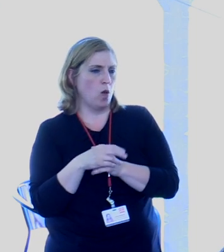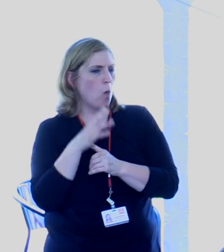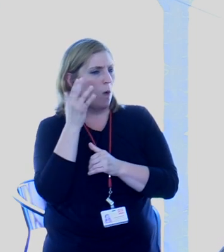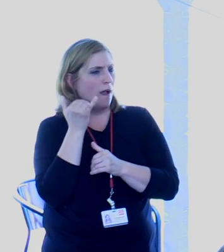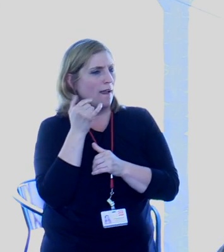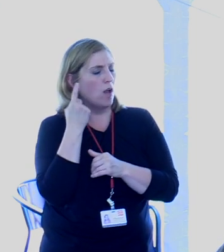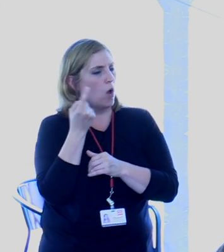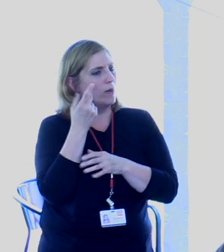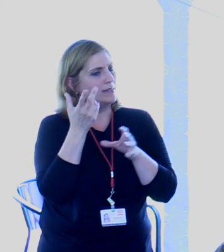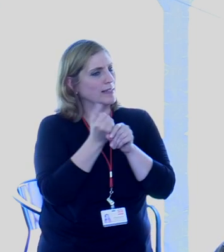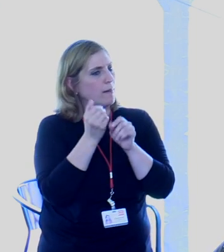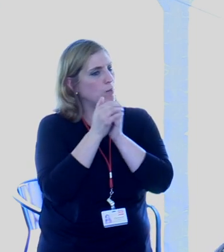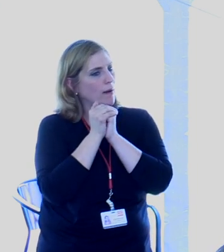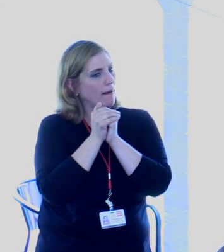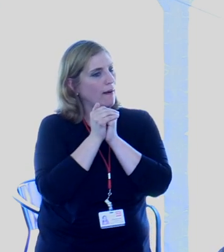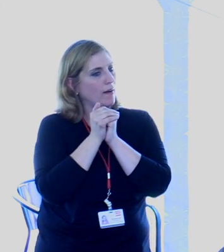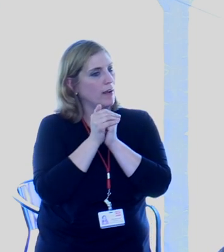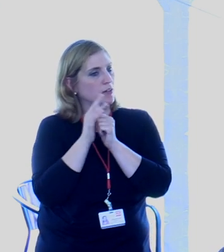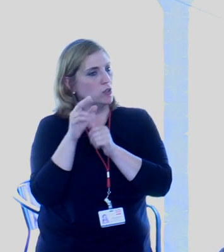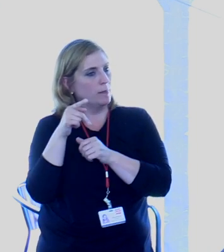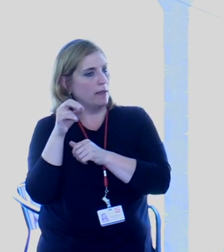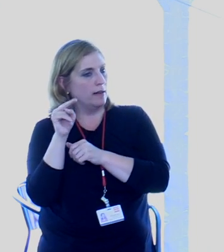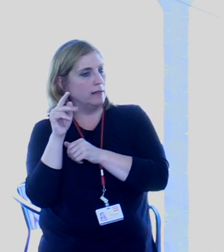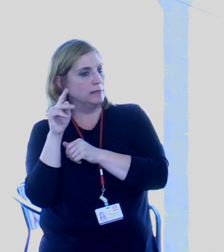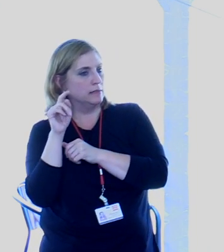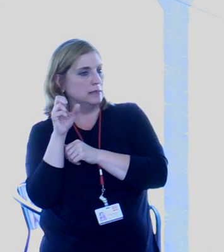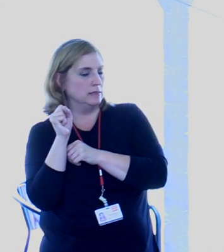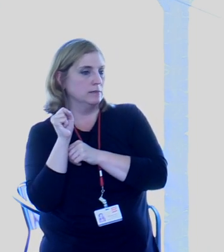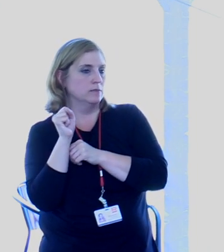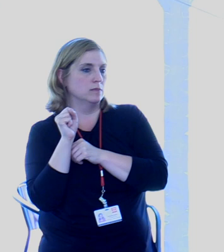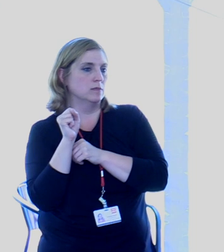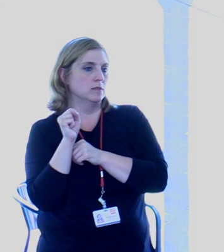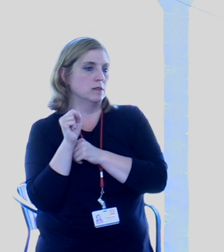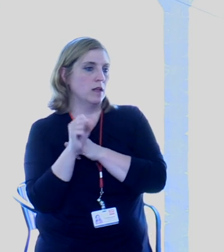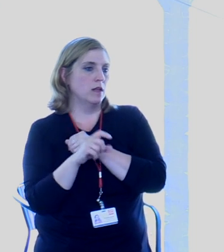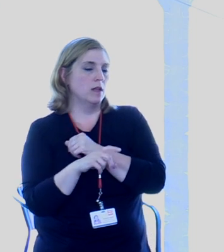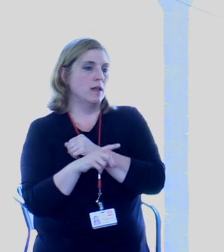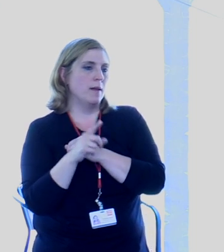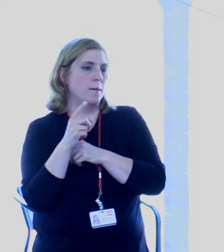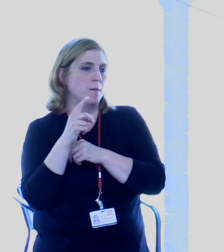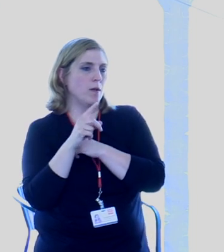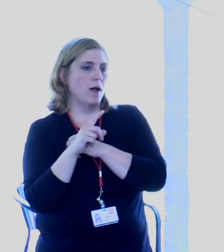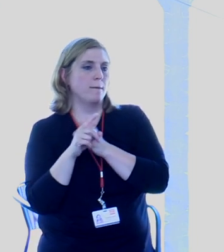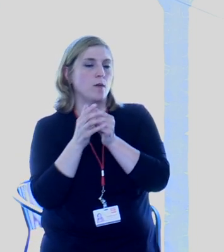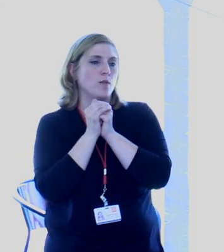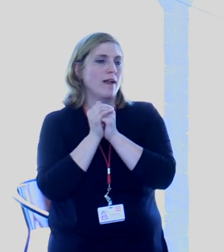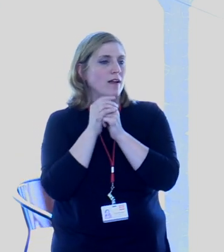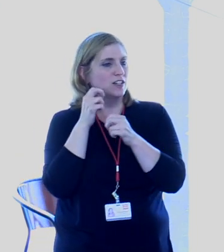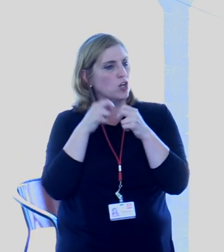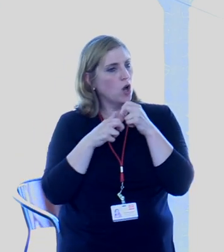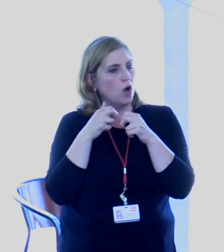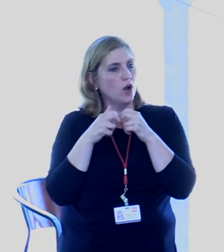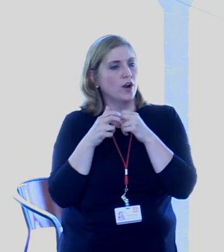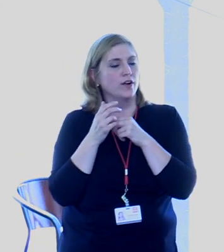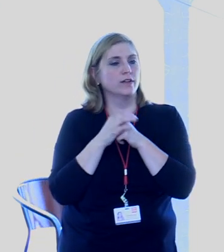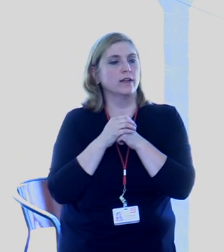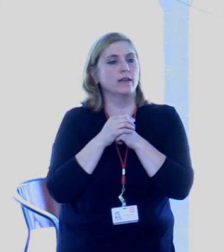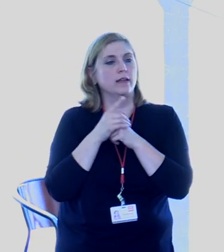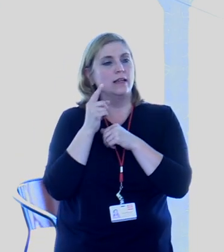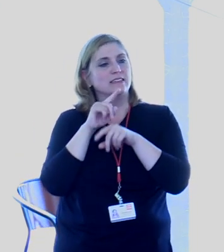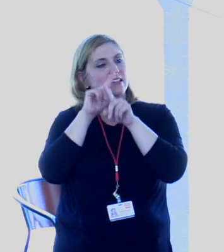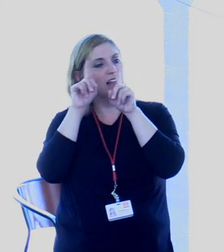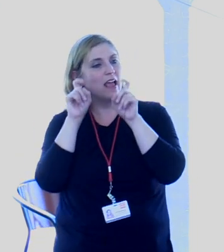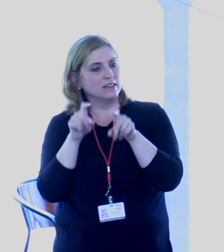Why do you always get prayer as your penance? Because prayer is hard. Prayer is very, very hard. Prayer